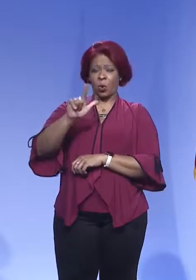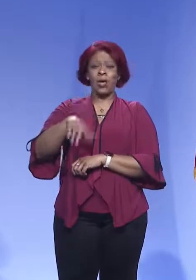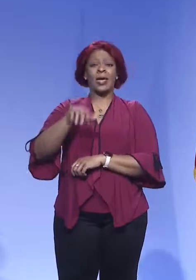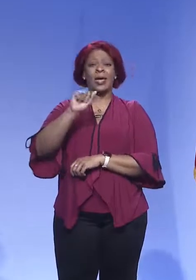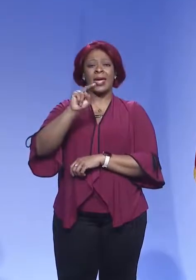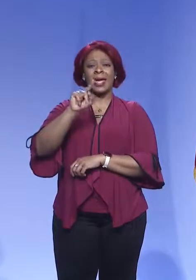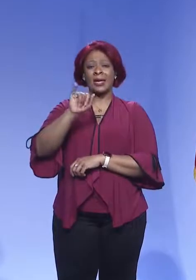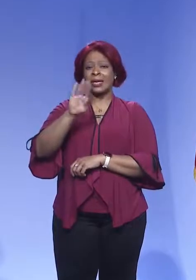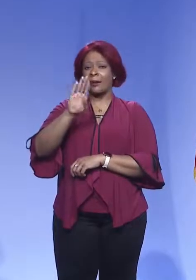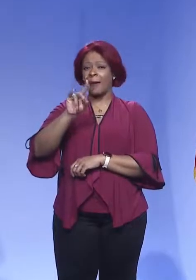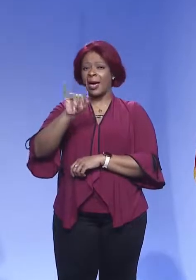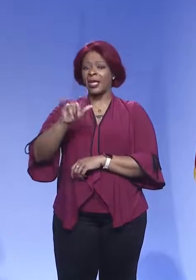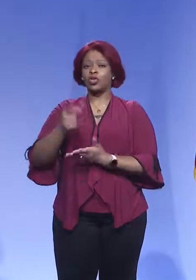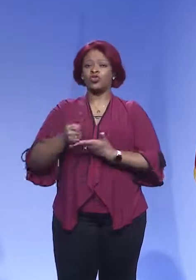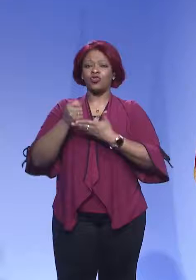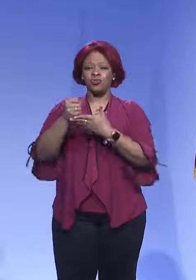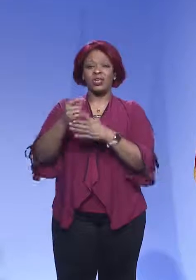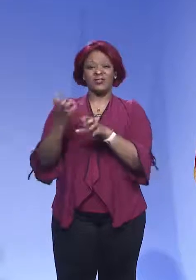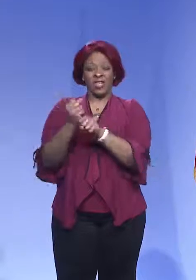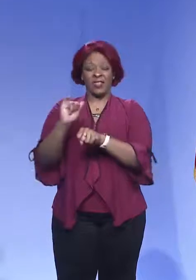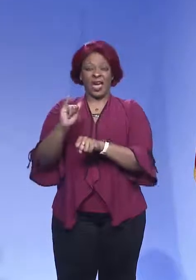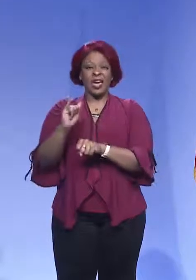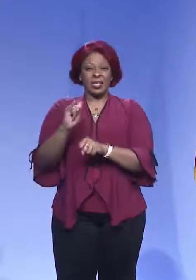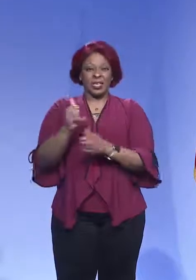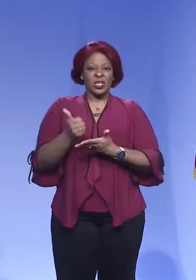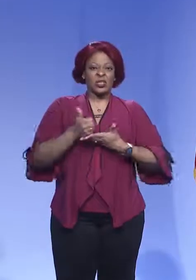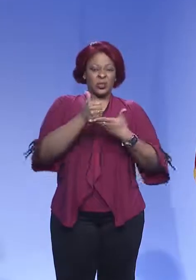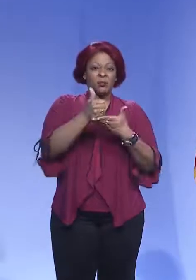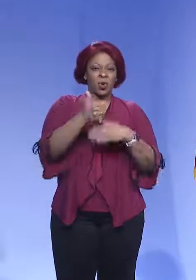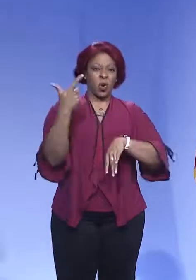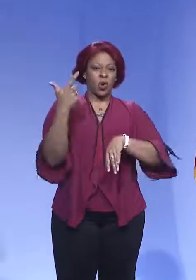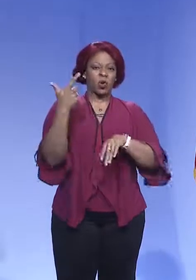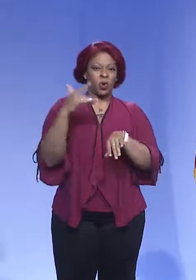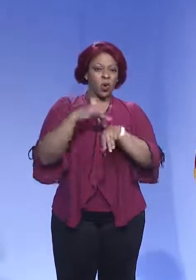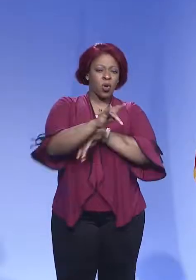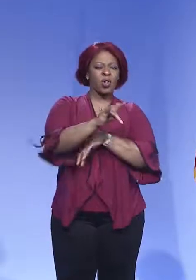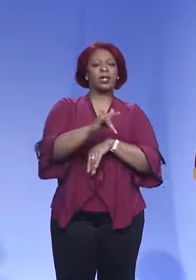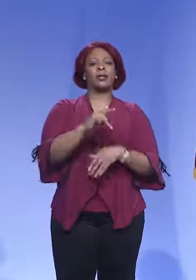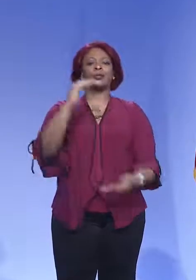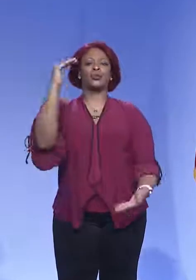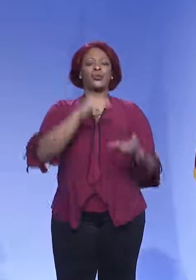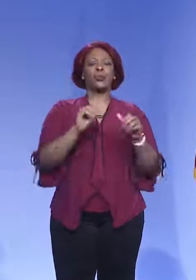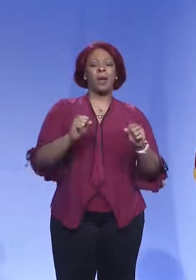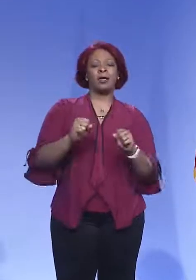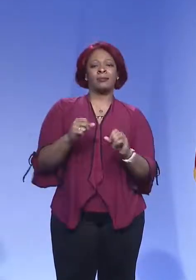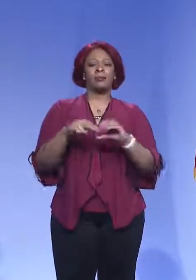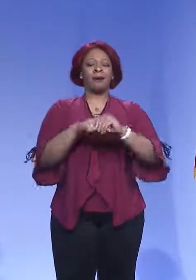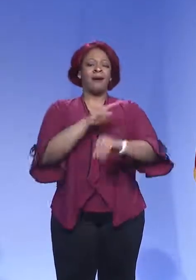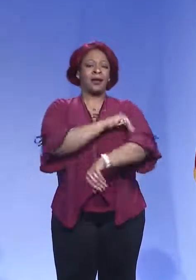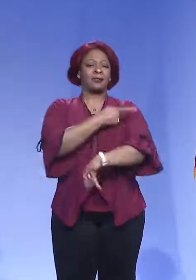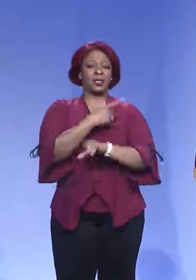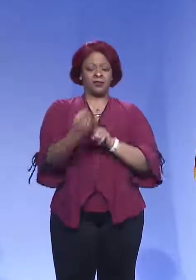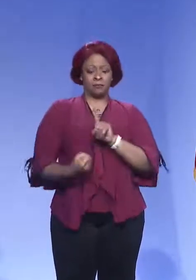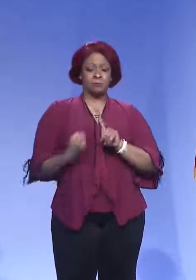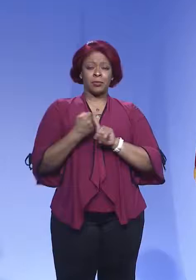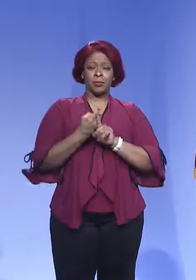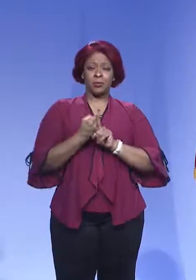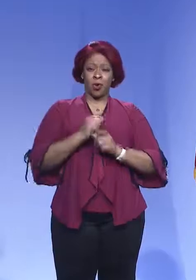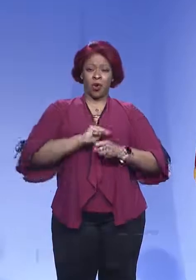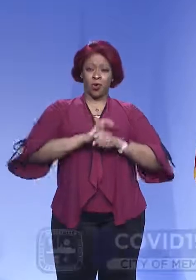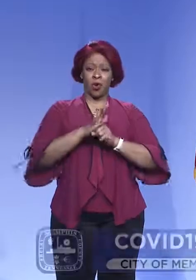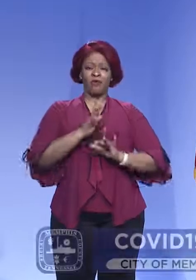treatment early, it actually is known to reduce hospitalizations. So if you're diagnosed with COVID